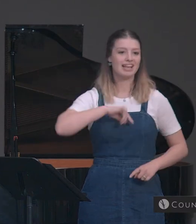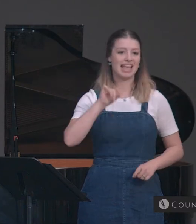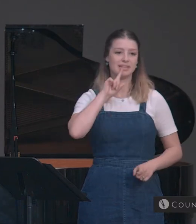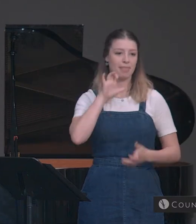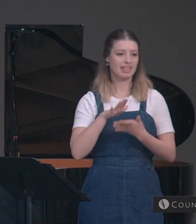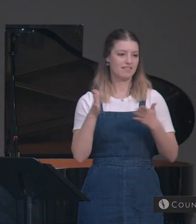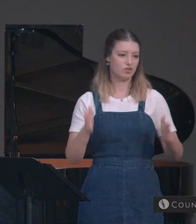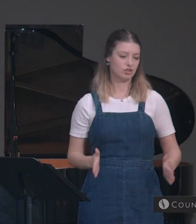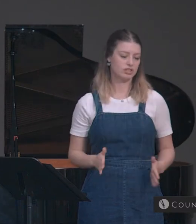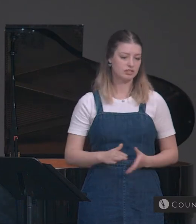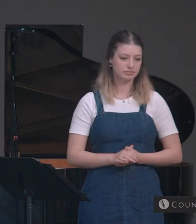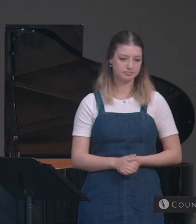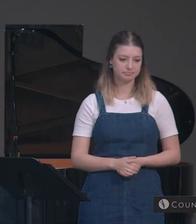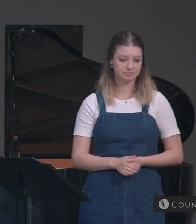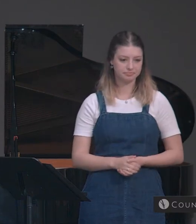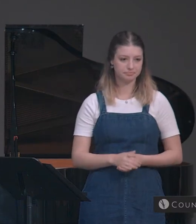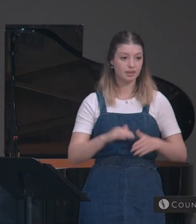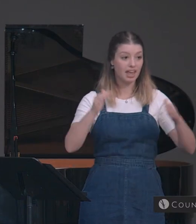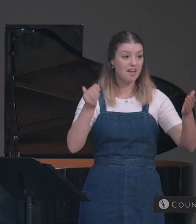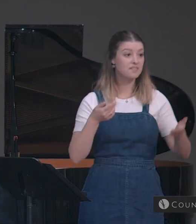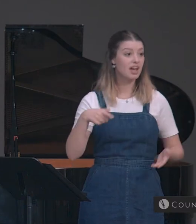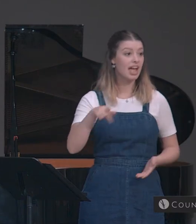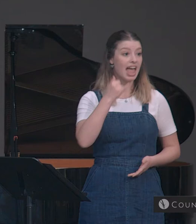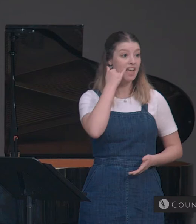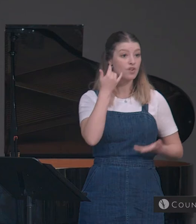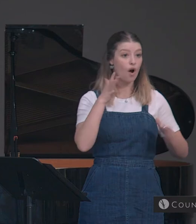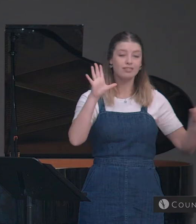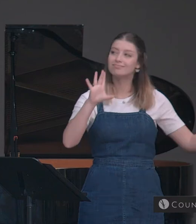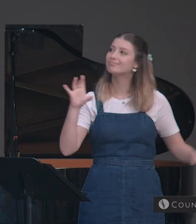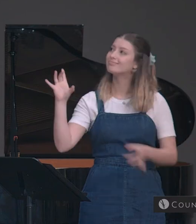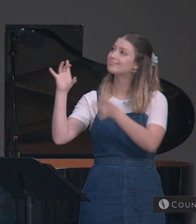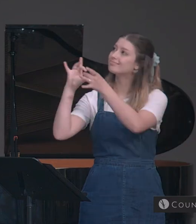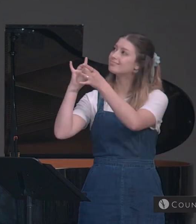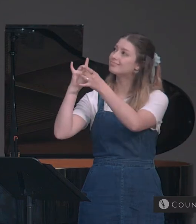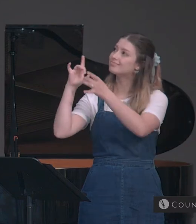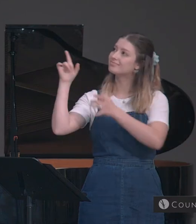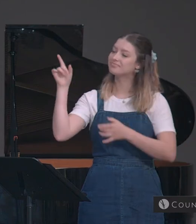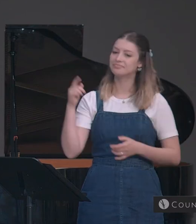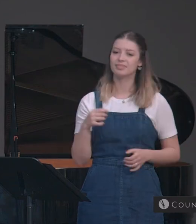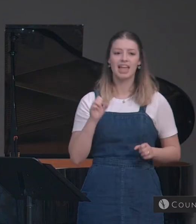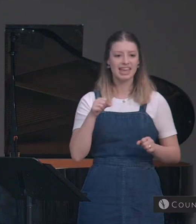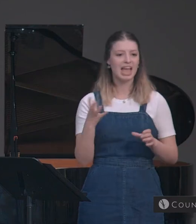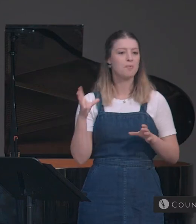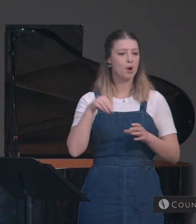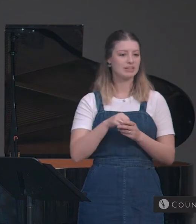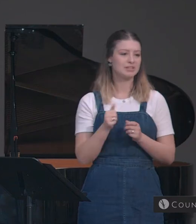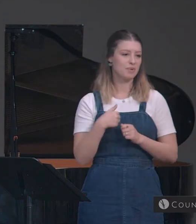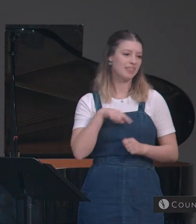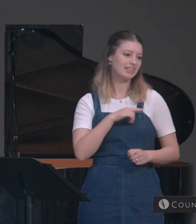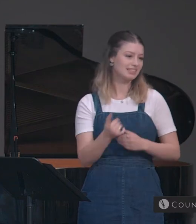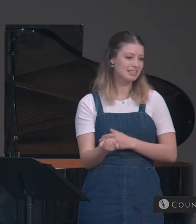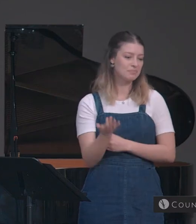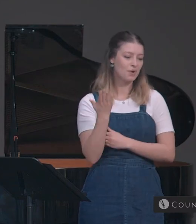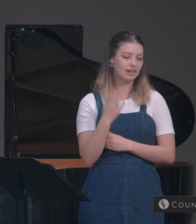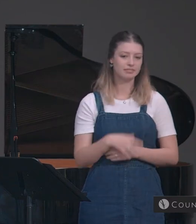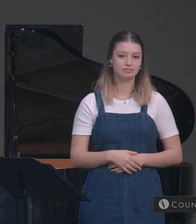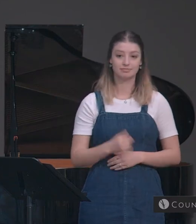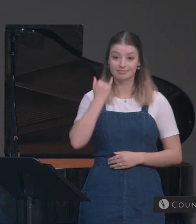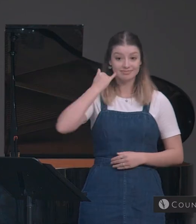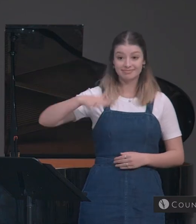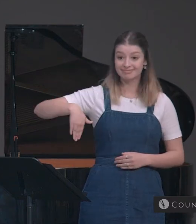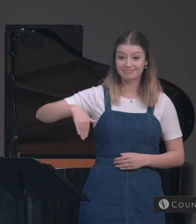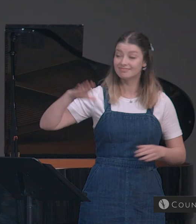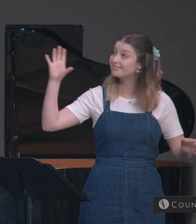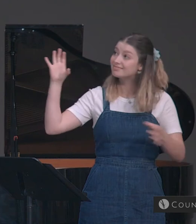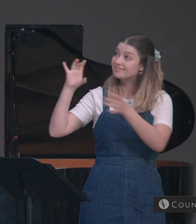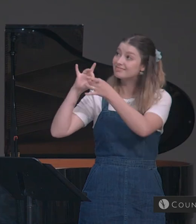has personally trusted Christ and entered into a relationship with him to participate with us. If you haven't yet entered